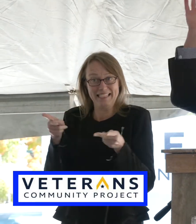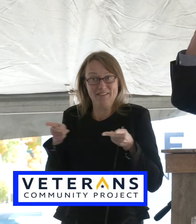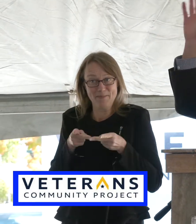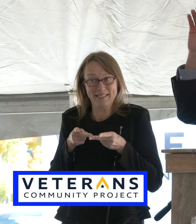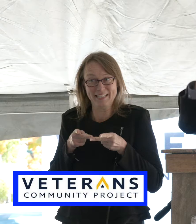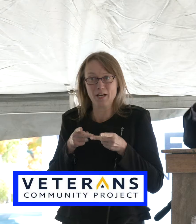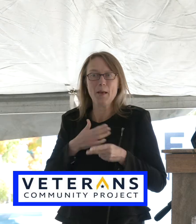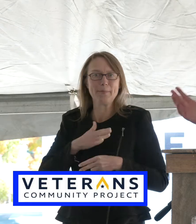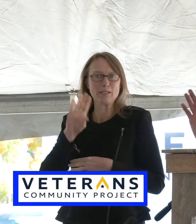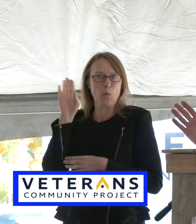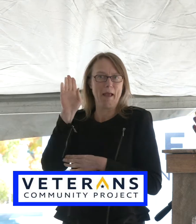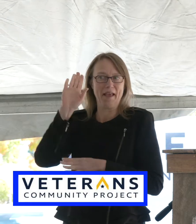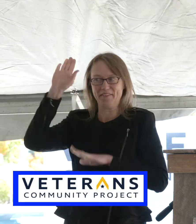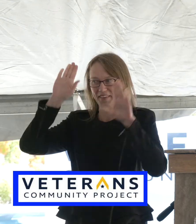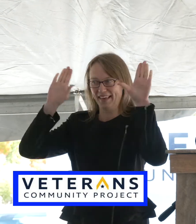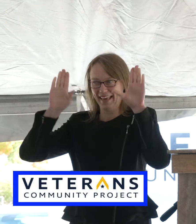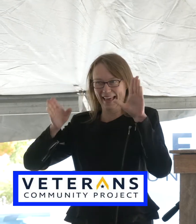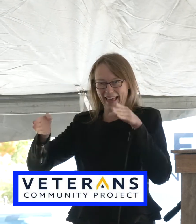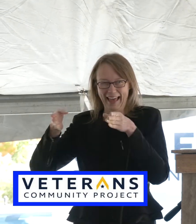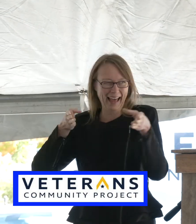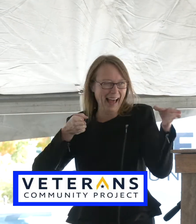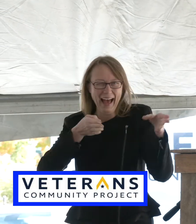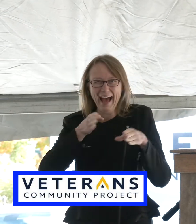everybody. Okay, I saw you. You're like,